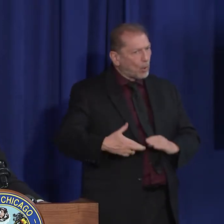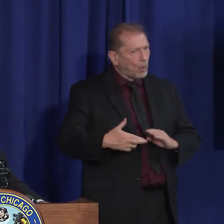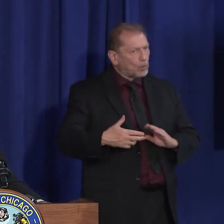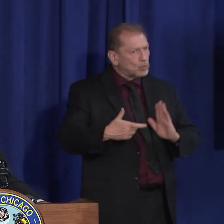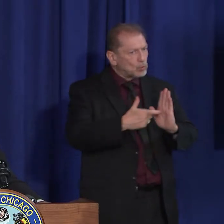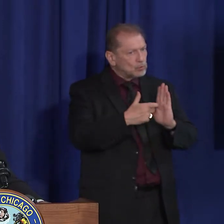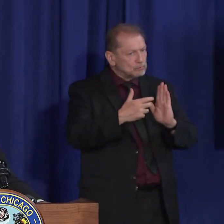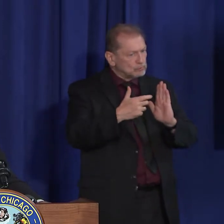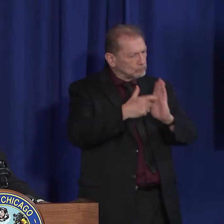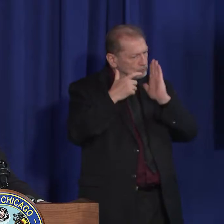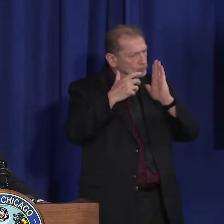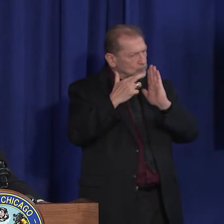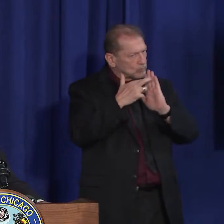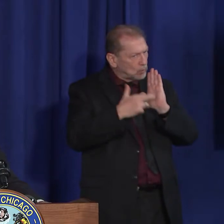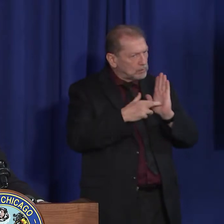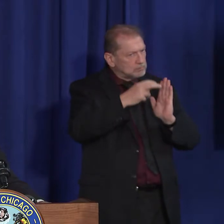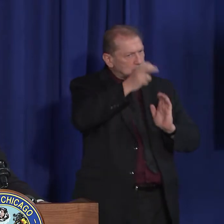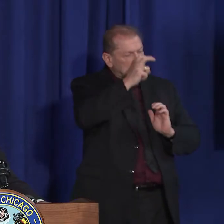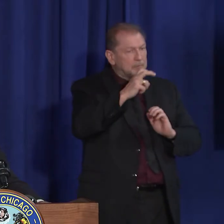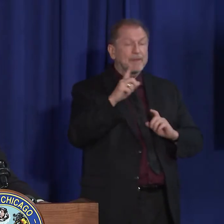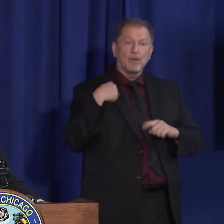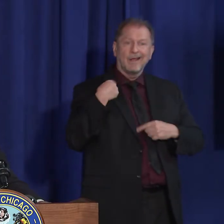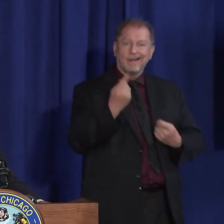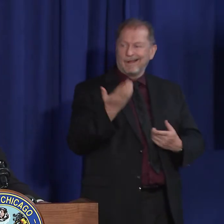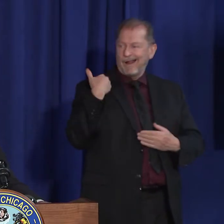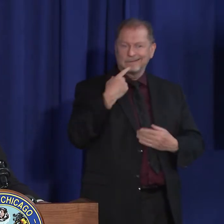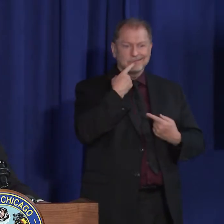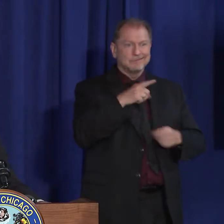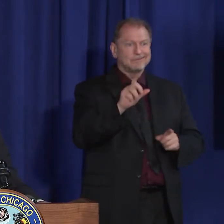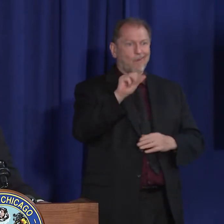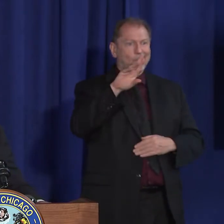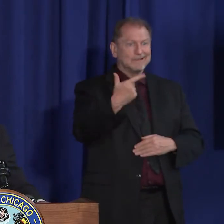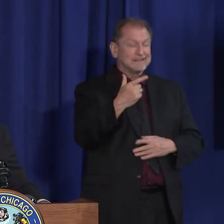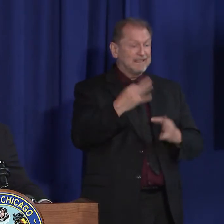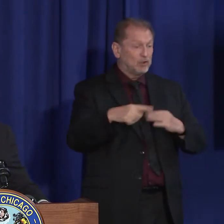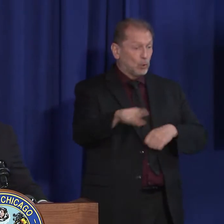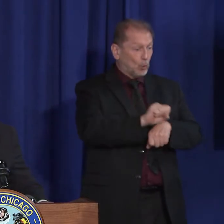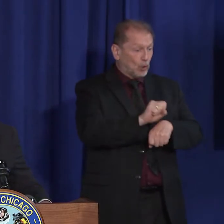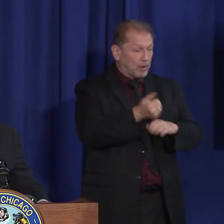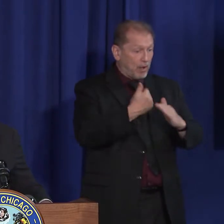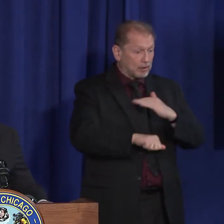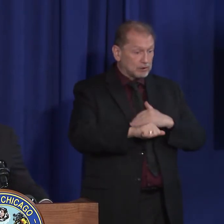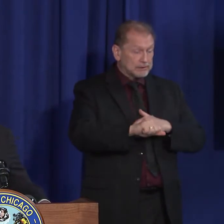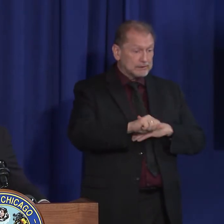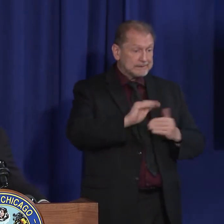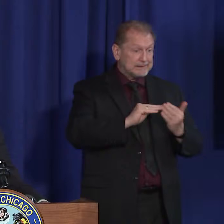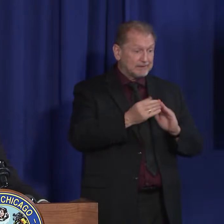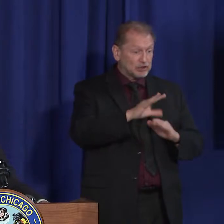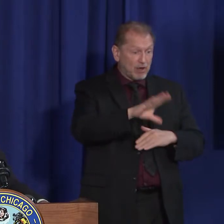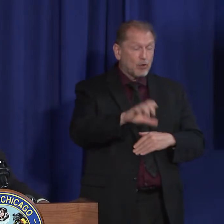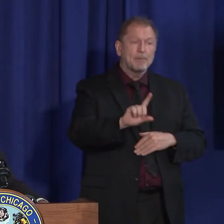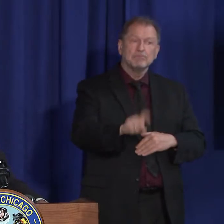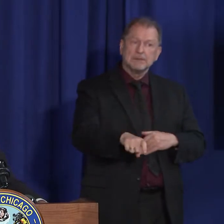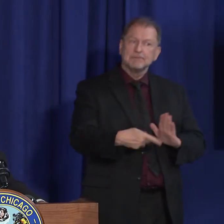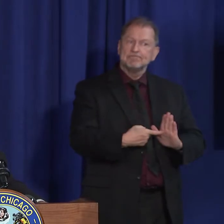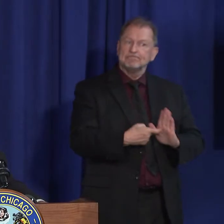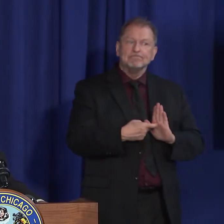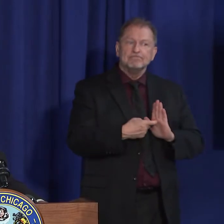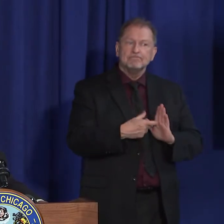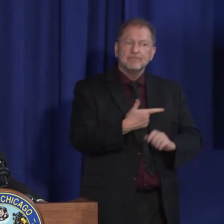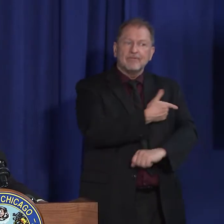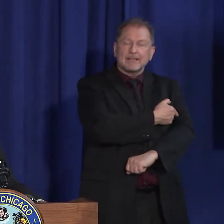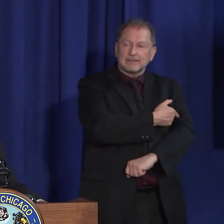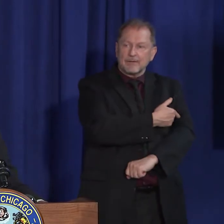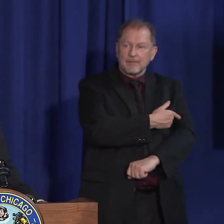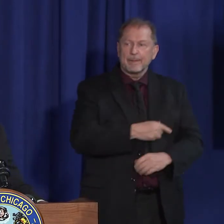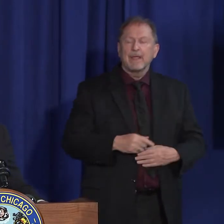announced in August. We gave ample opportunity. If you're a city of Chicago employee, you need to be vaccinated. Okay. Liberty Justice Center filed a lawsuit.